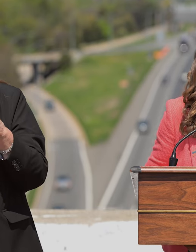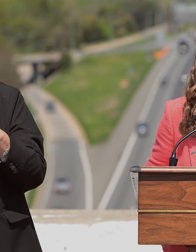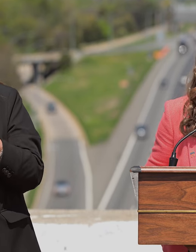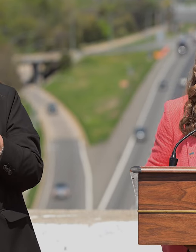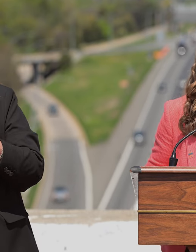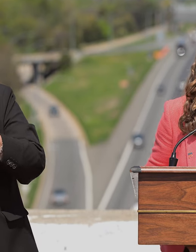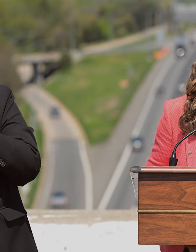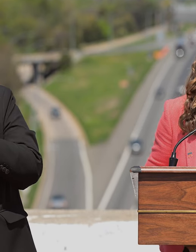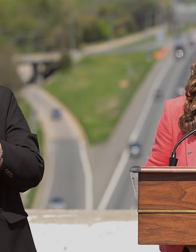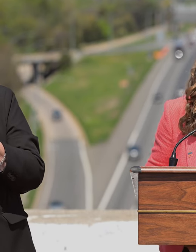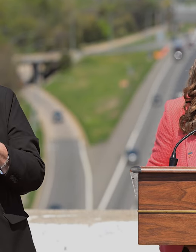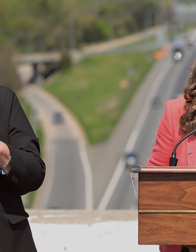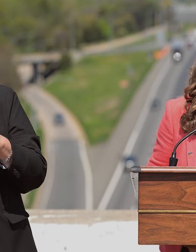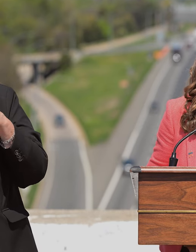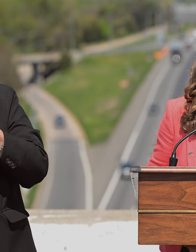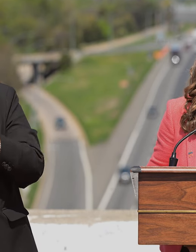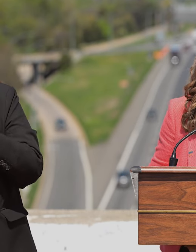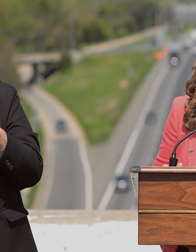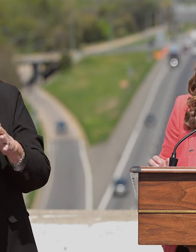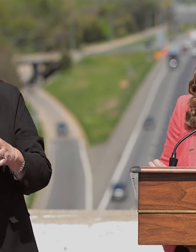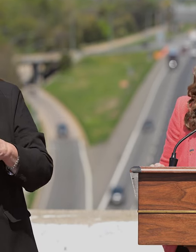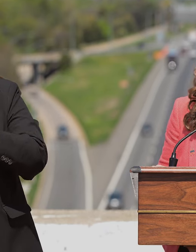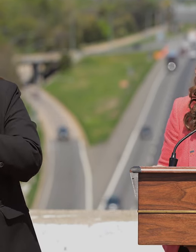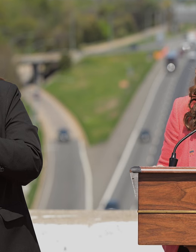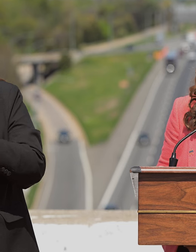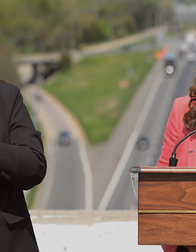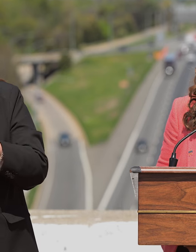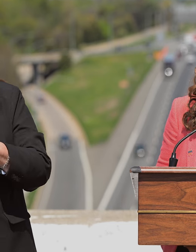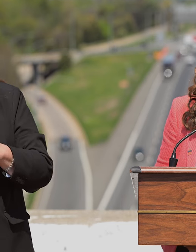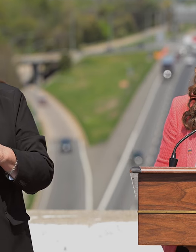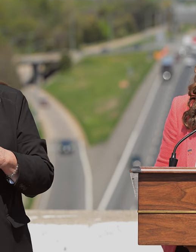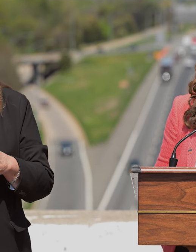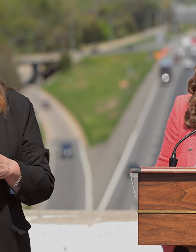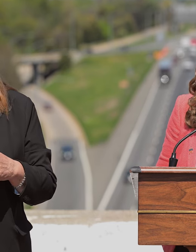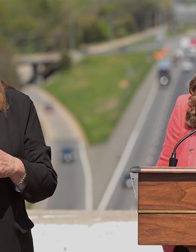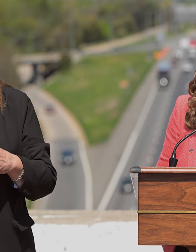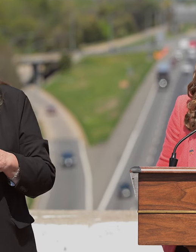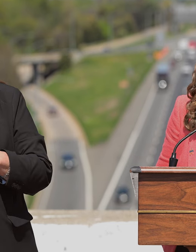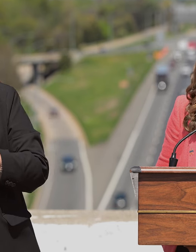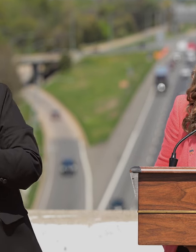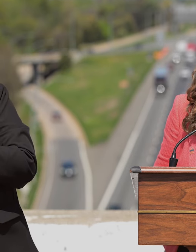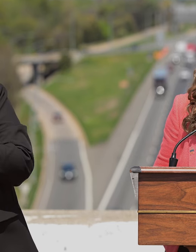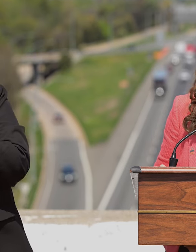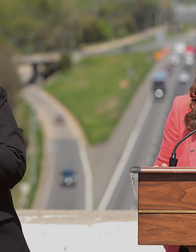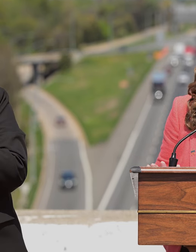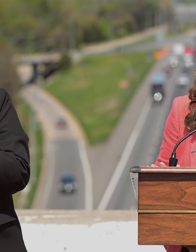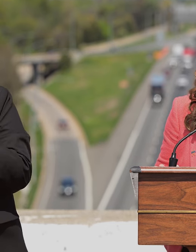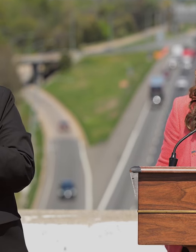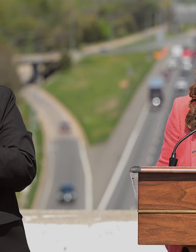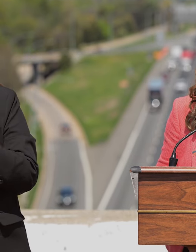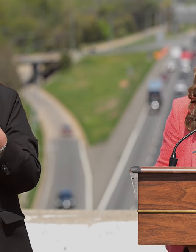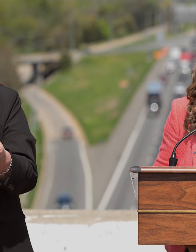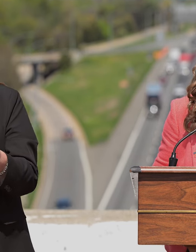workers, we're also protecting someone's parent, someone's child, someone's sibling, and someone's friend. So in your next drive home, I'd ask that